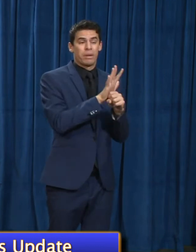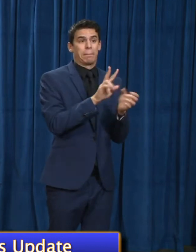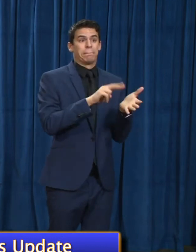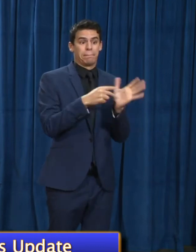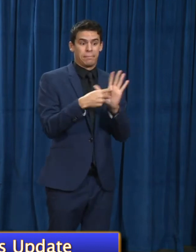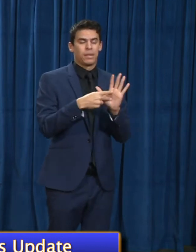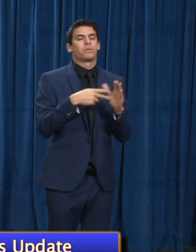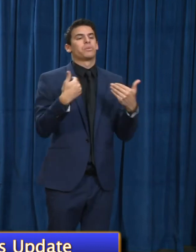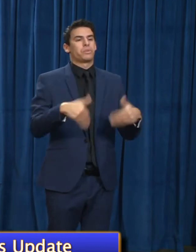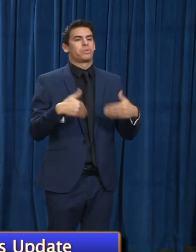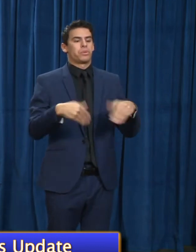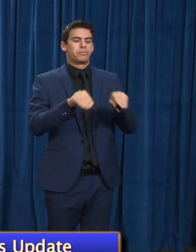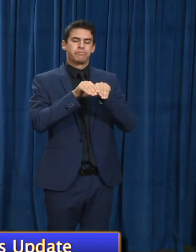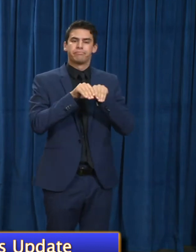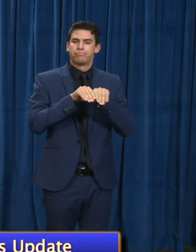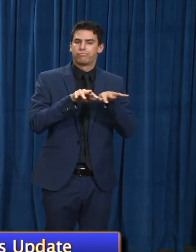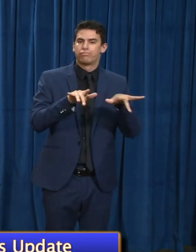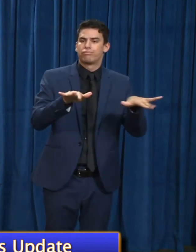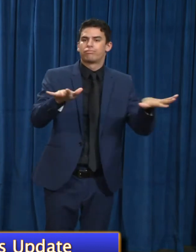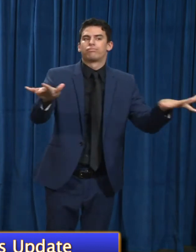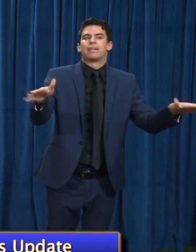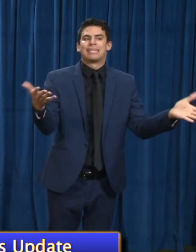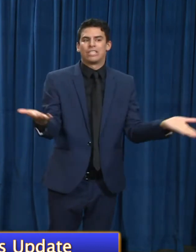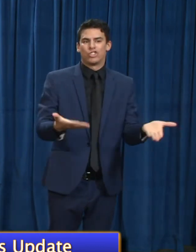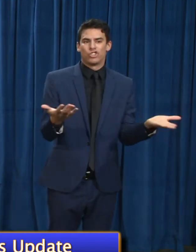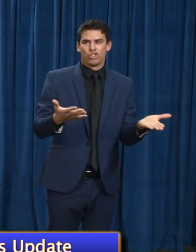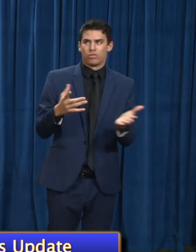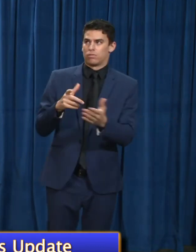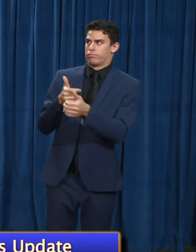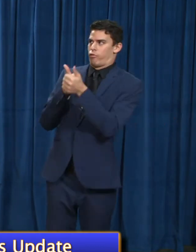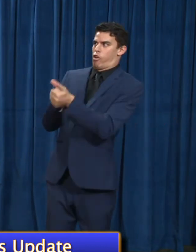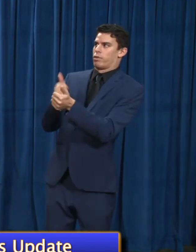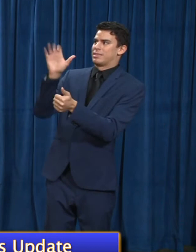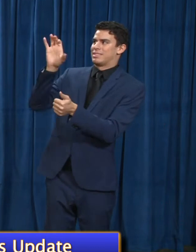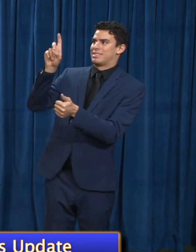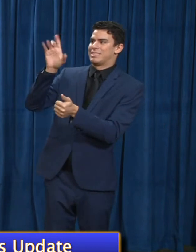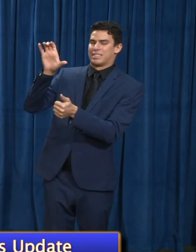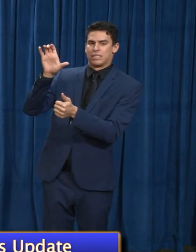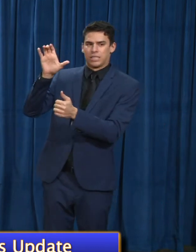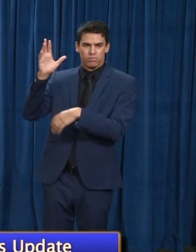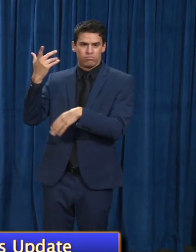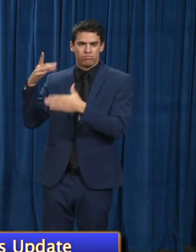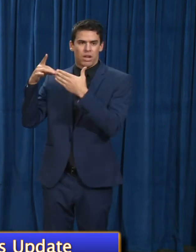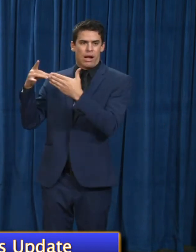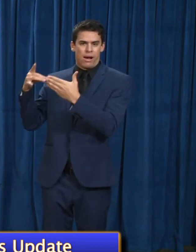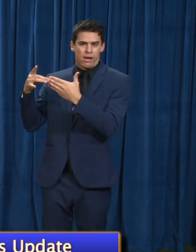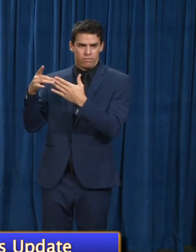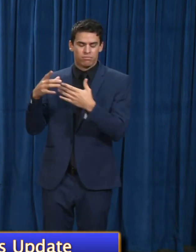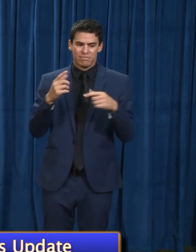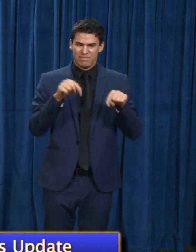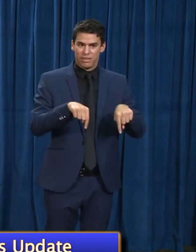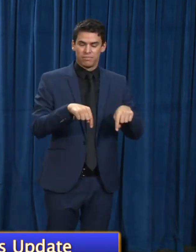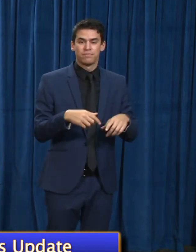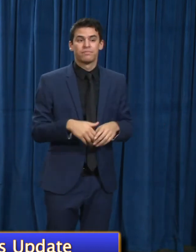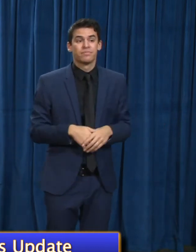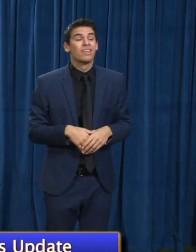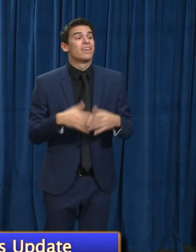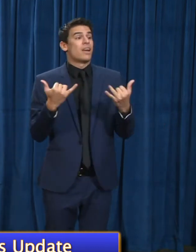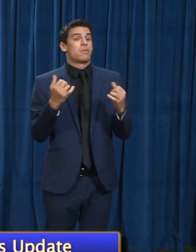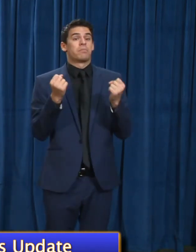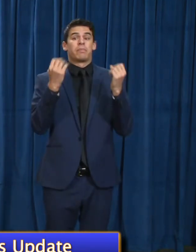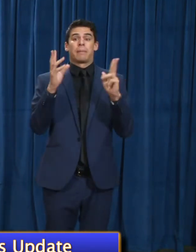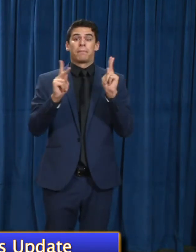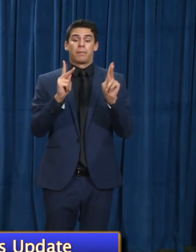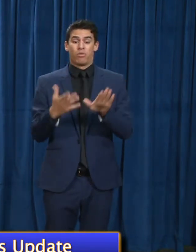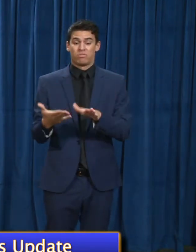level on the CDC scale. The number of deaths, as I mentioned, Mayor, to